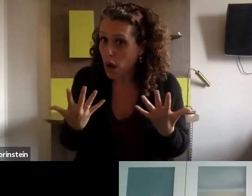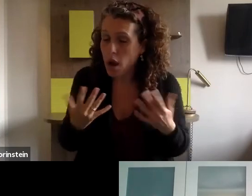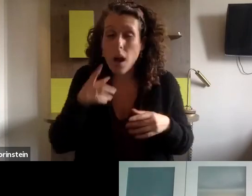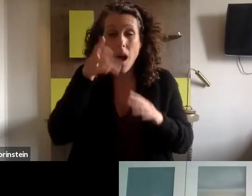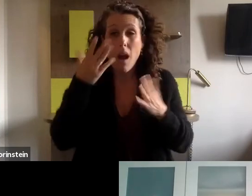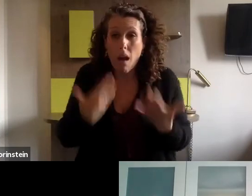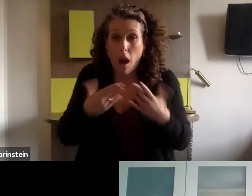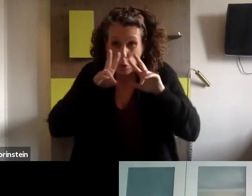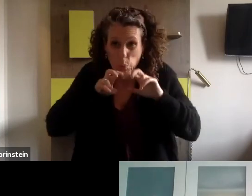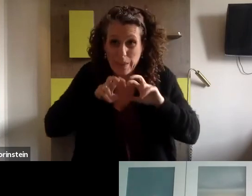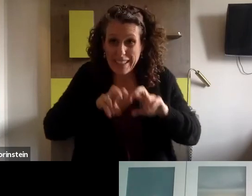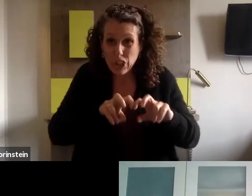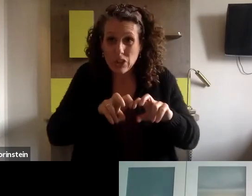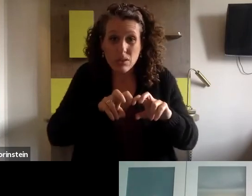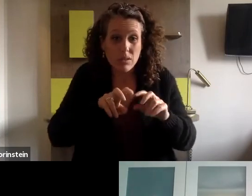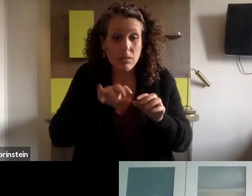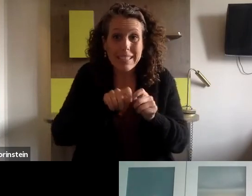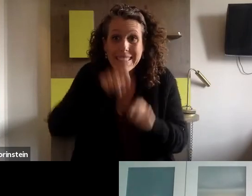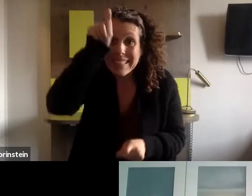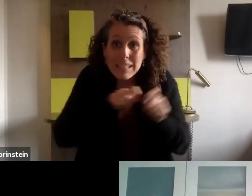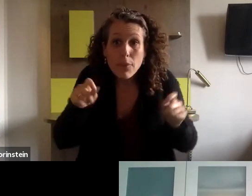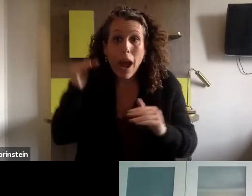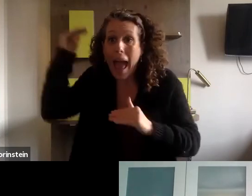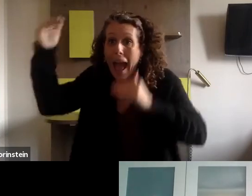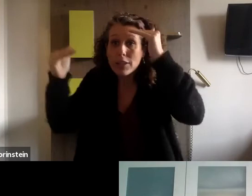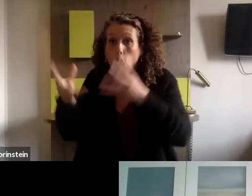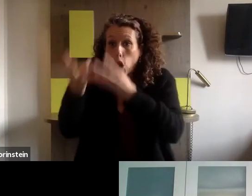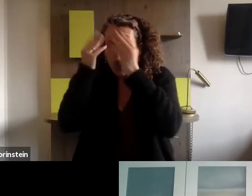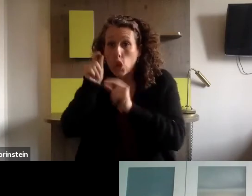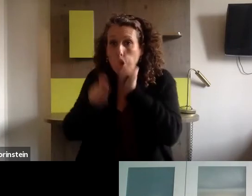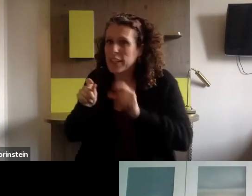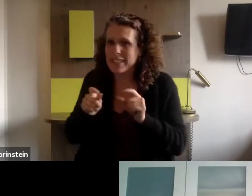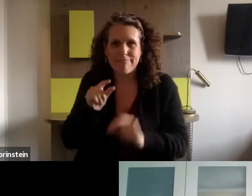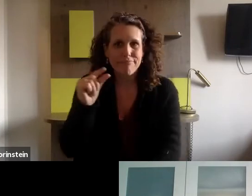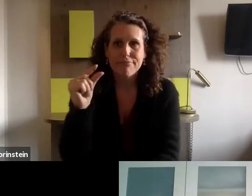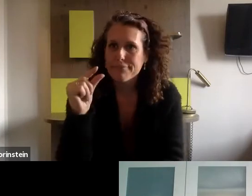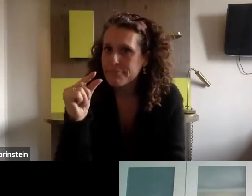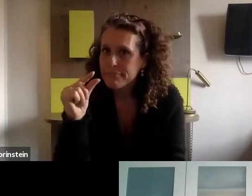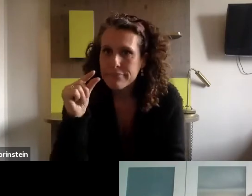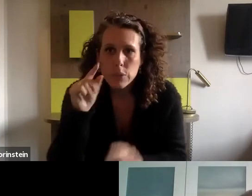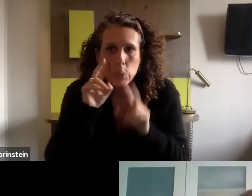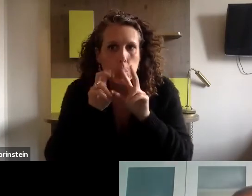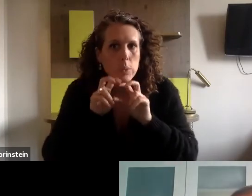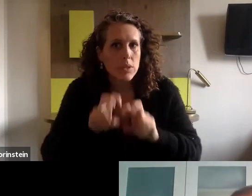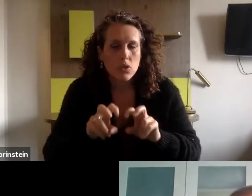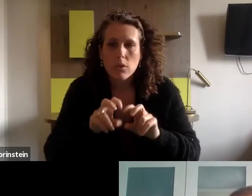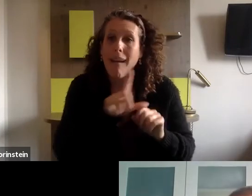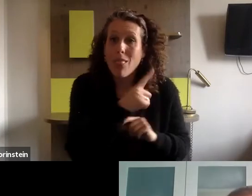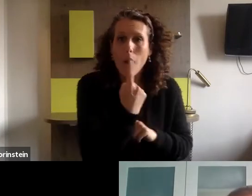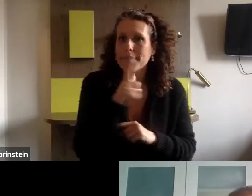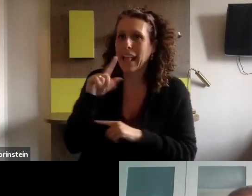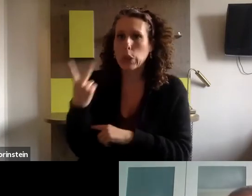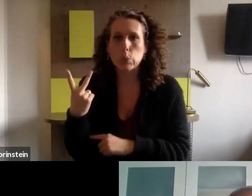on assessment for adult learners how to assess proficiency in adult learners. There are just very few